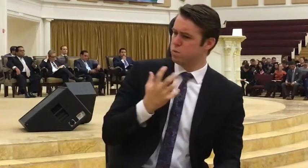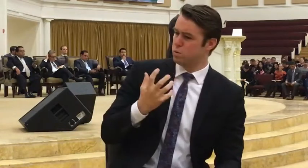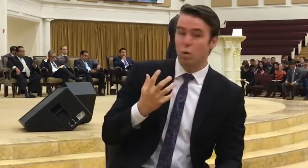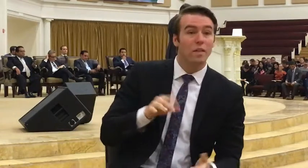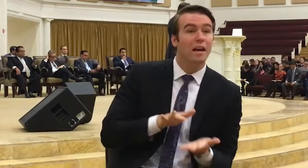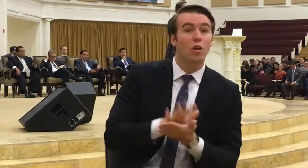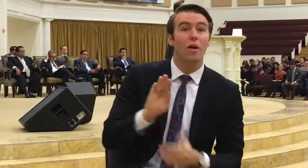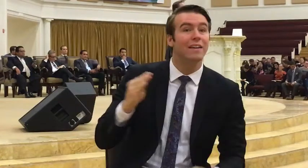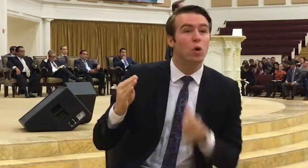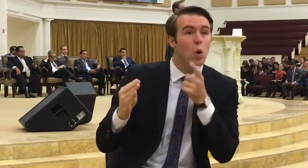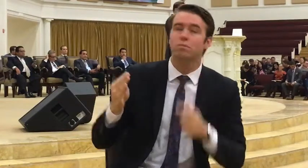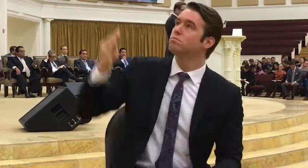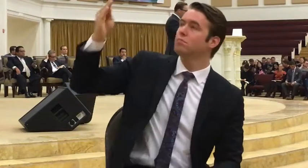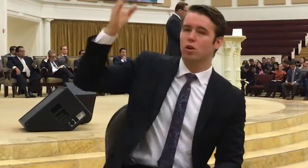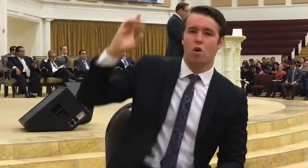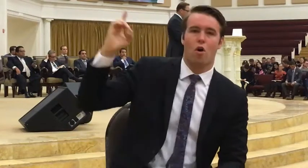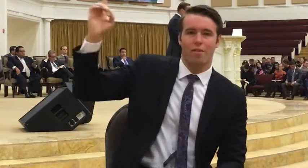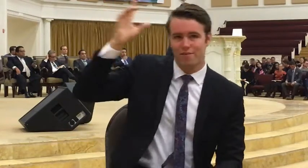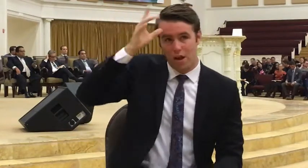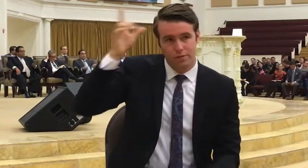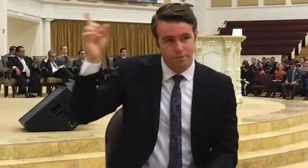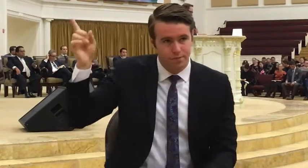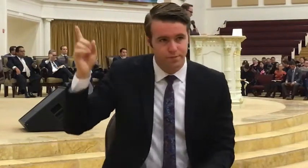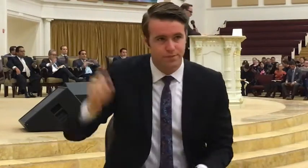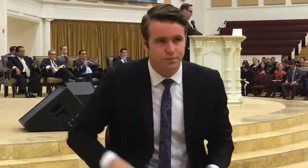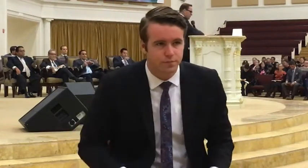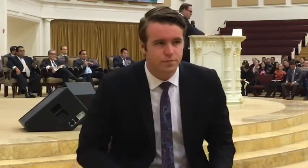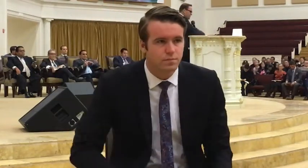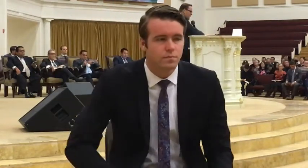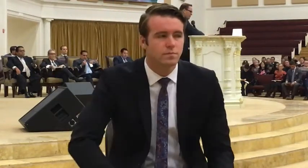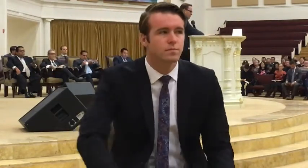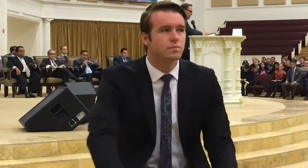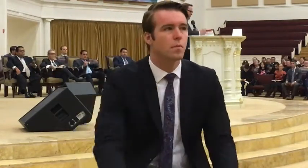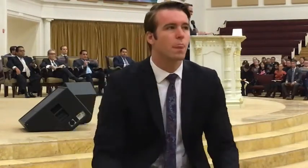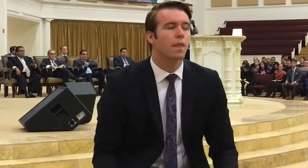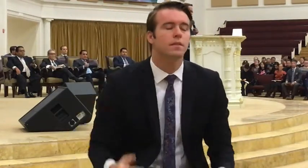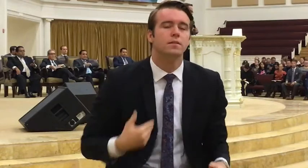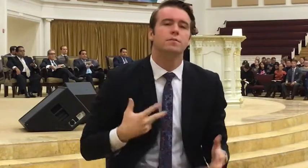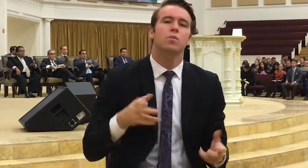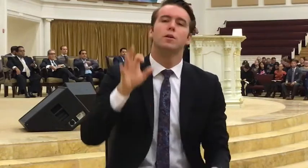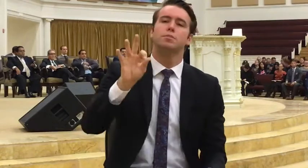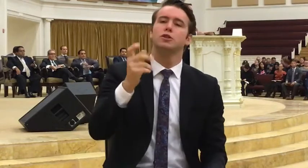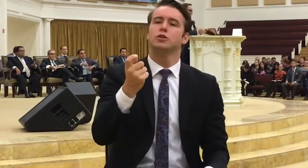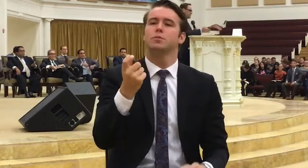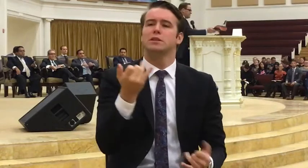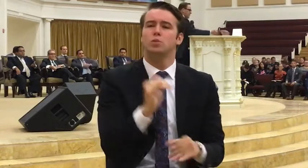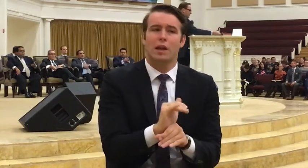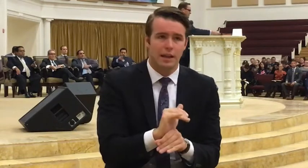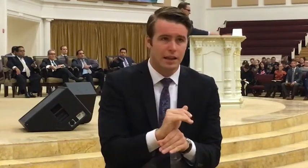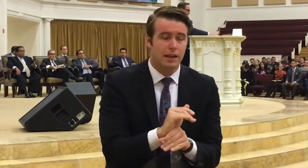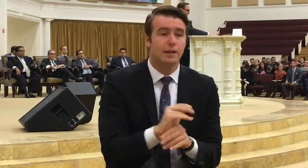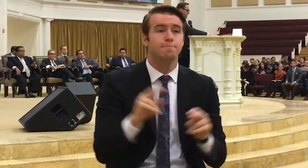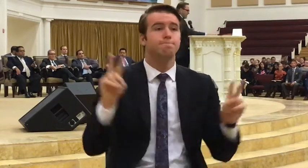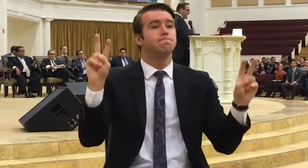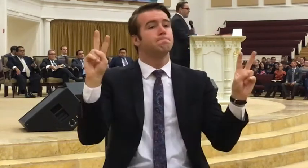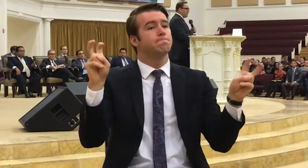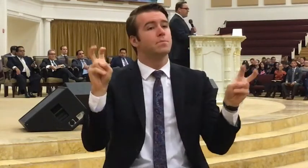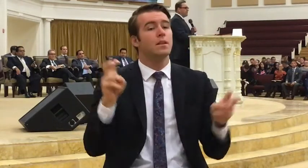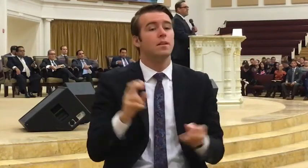glorify your Father which is in heaven." I want to preach a little bit tonight on this